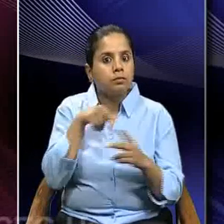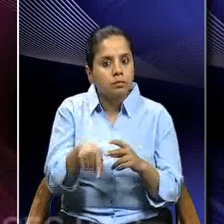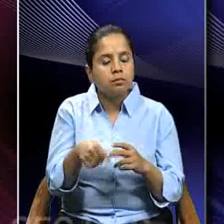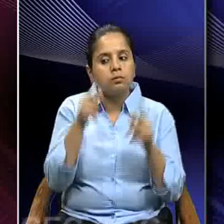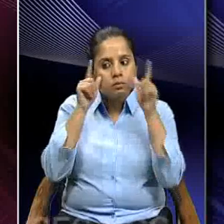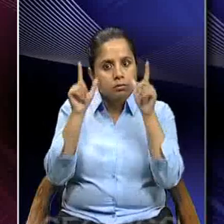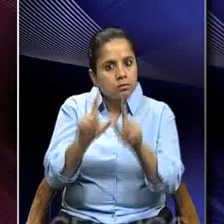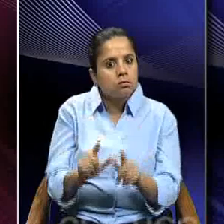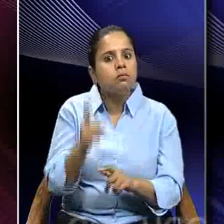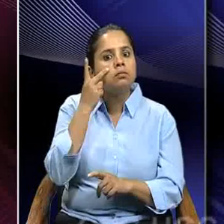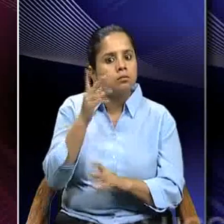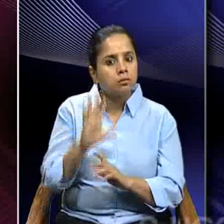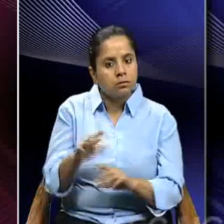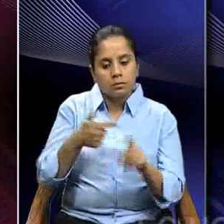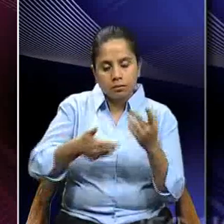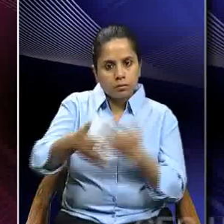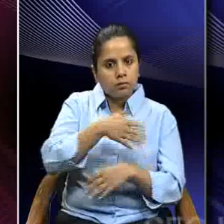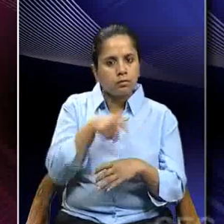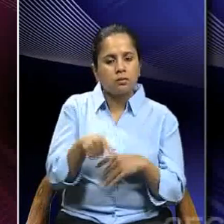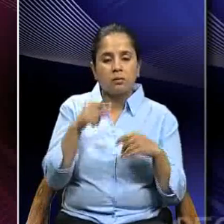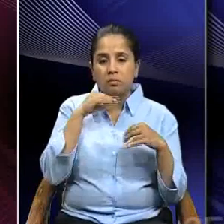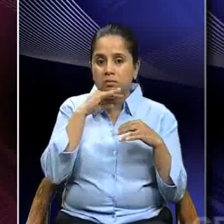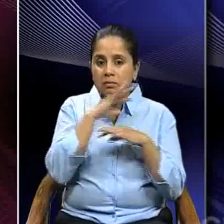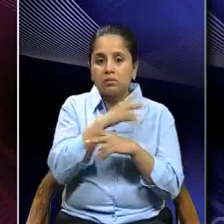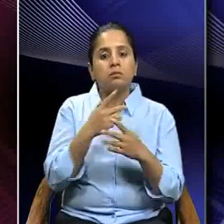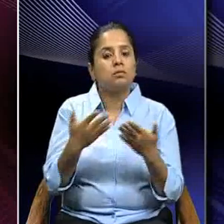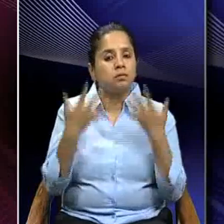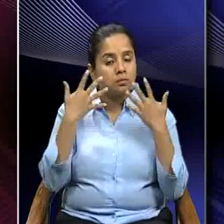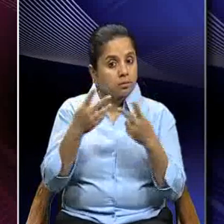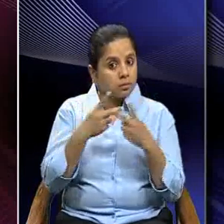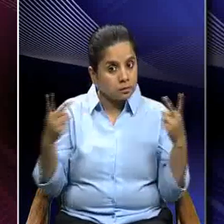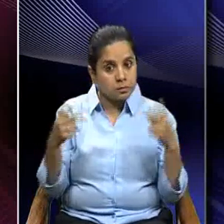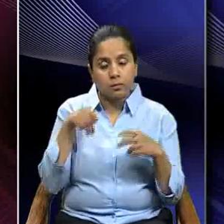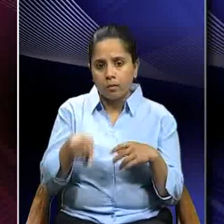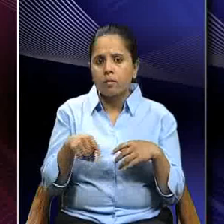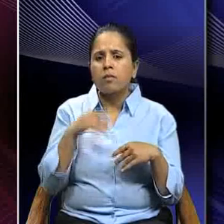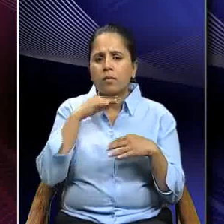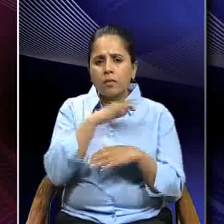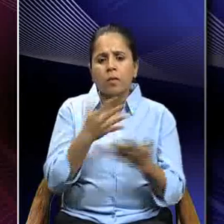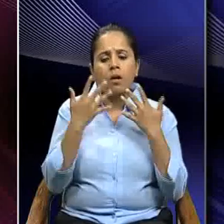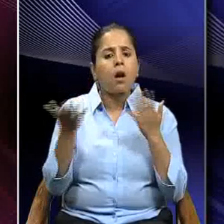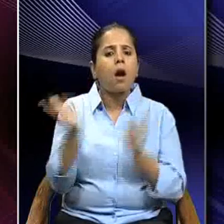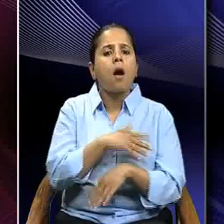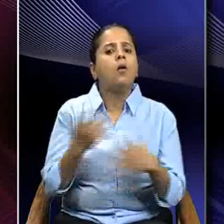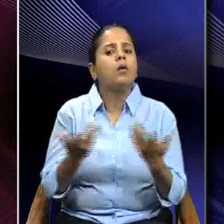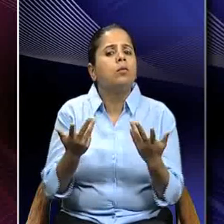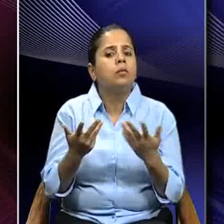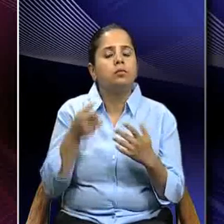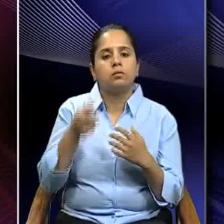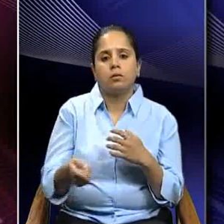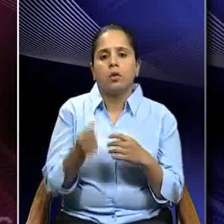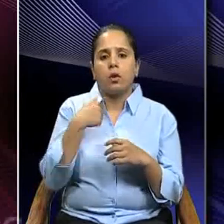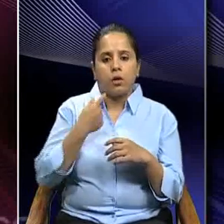witnessing the environment getting polluted. So from where this pollution comes by the